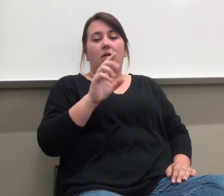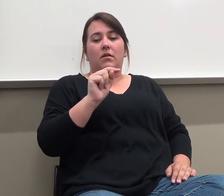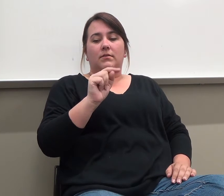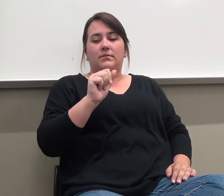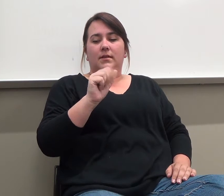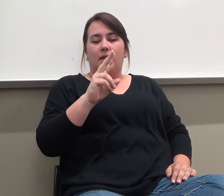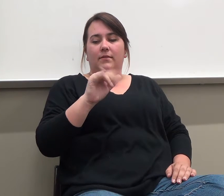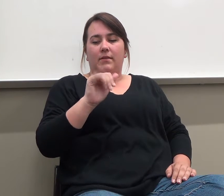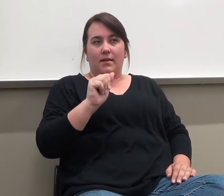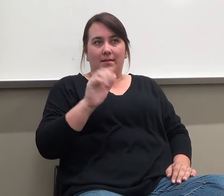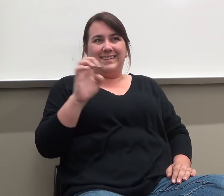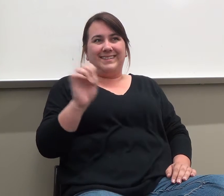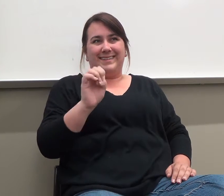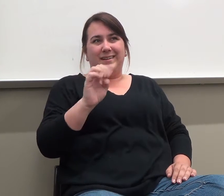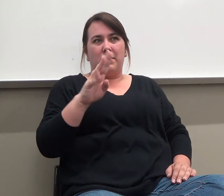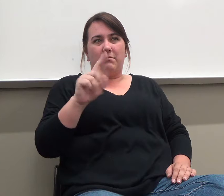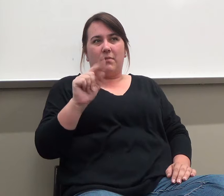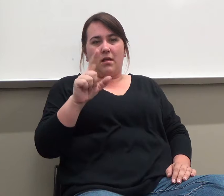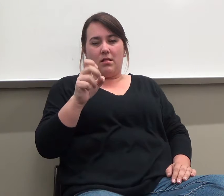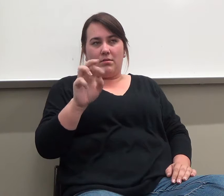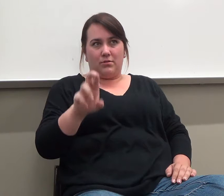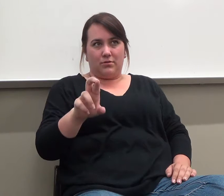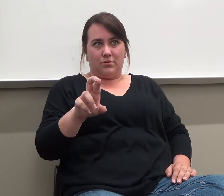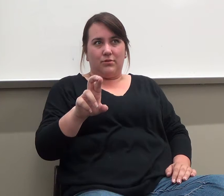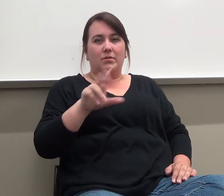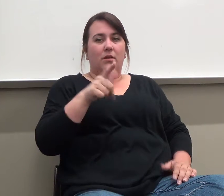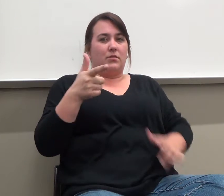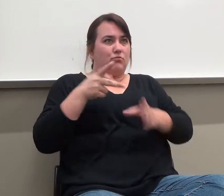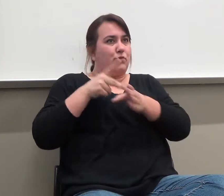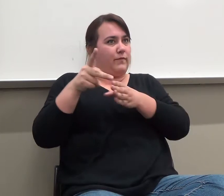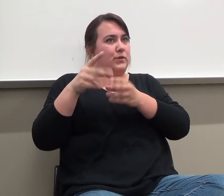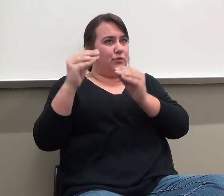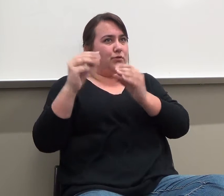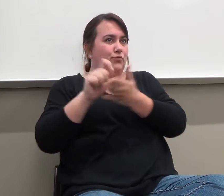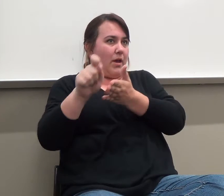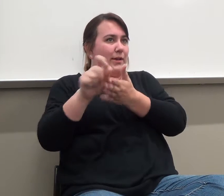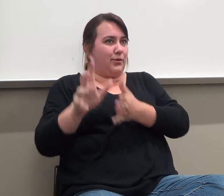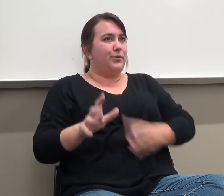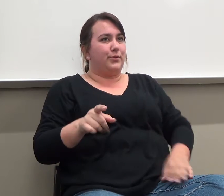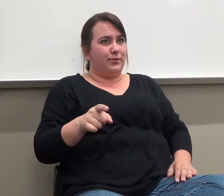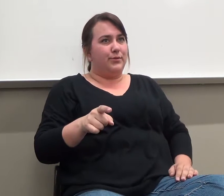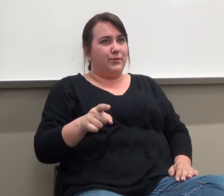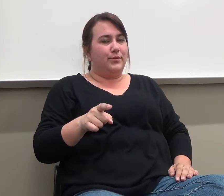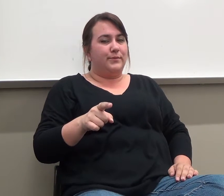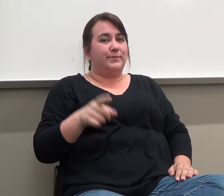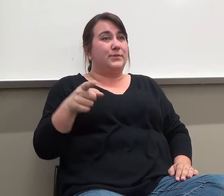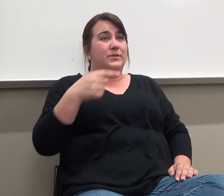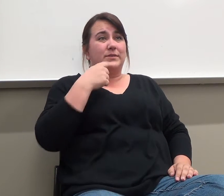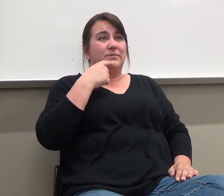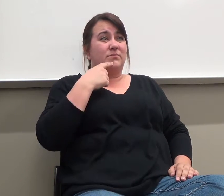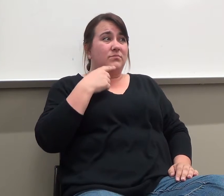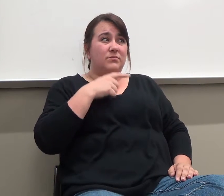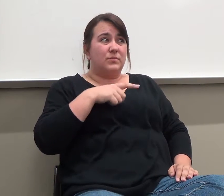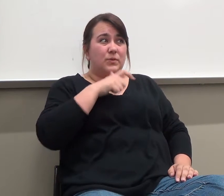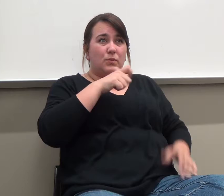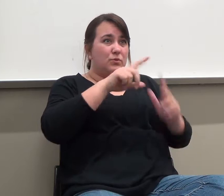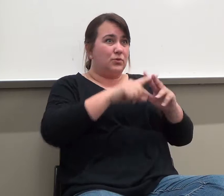Butler, again, another professional writer. And she says you don't start out writing